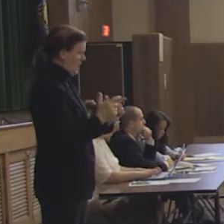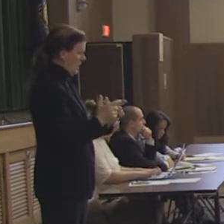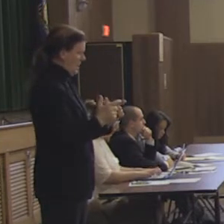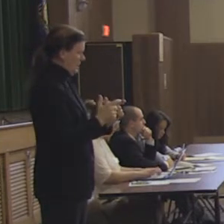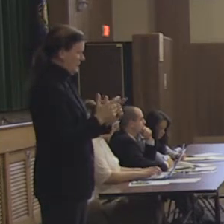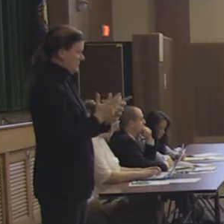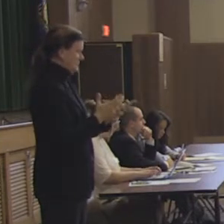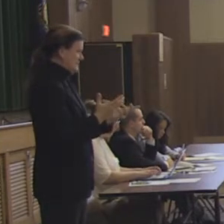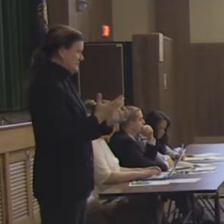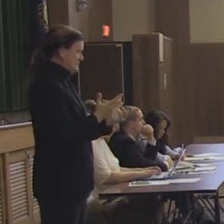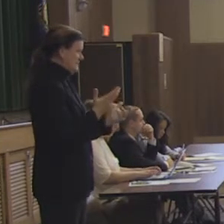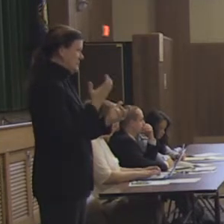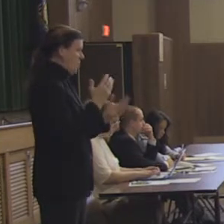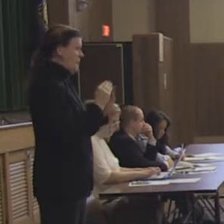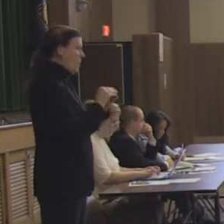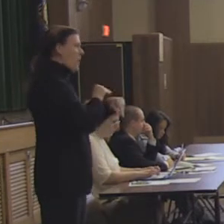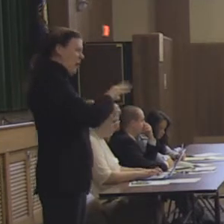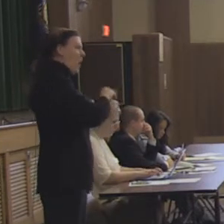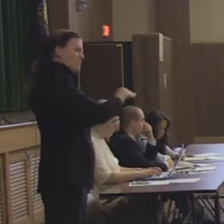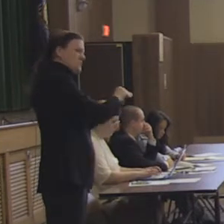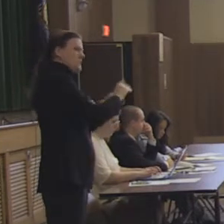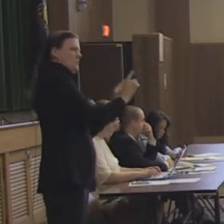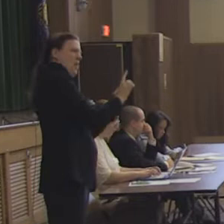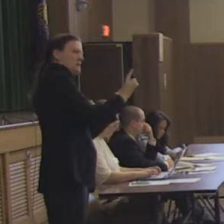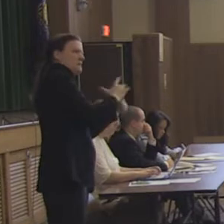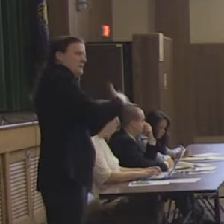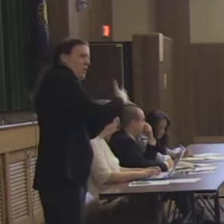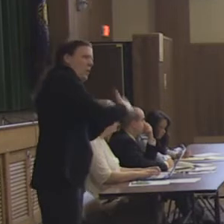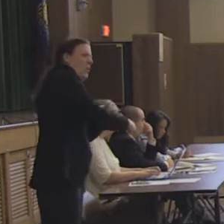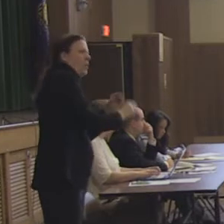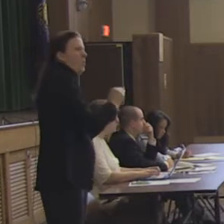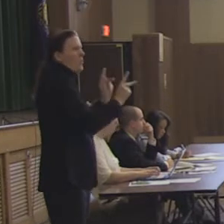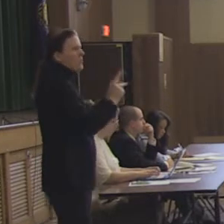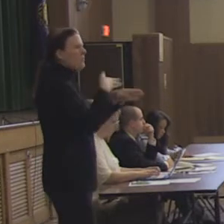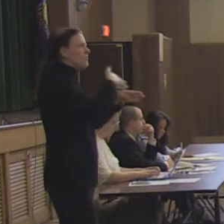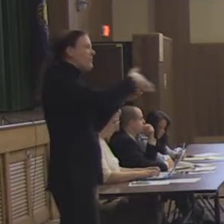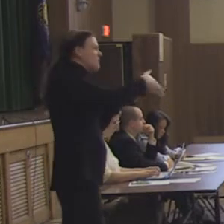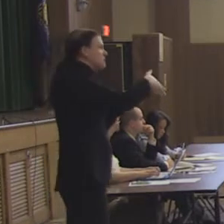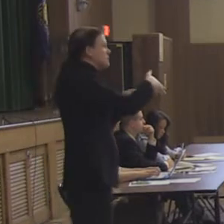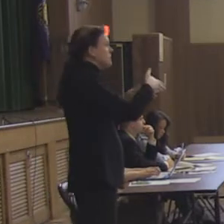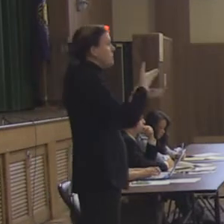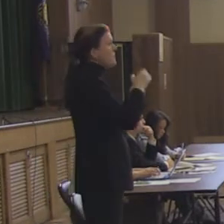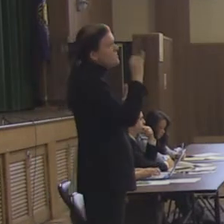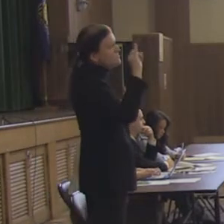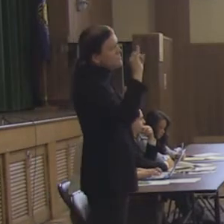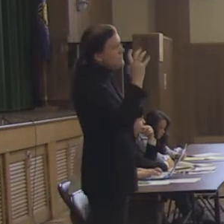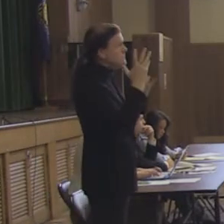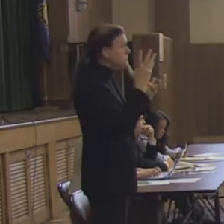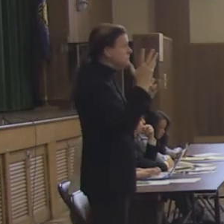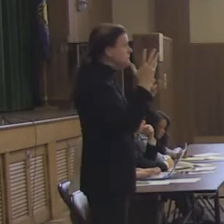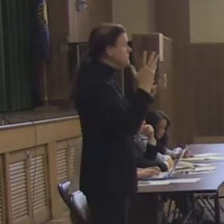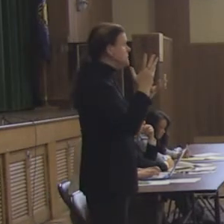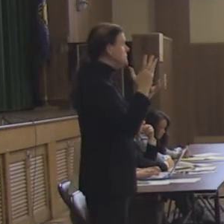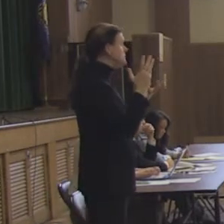as you have more and more counselors going to the field. And maybe in the last few